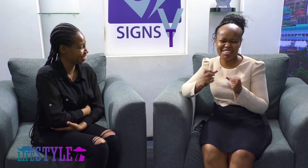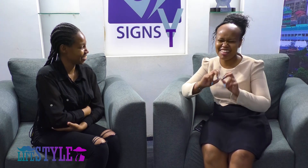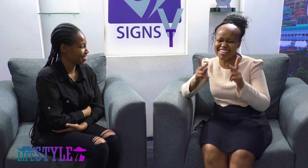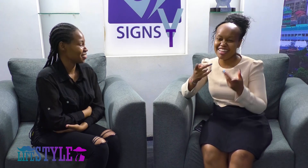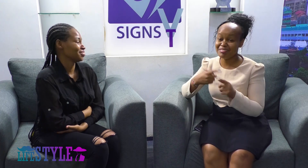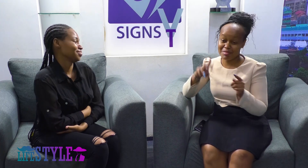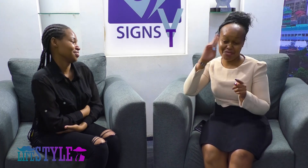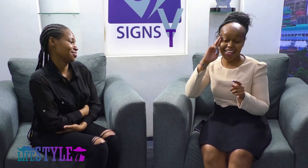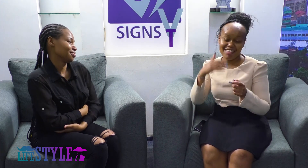you happy being deaf?